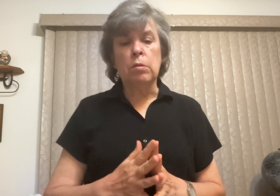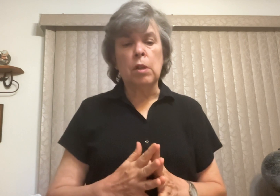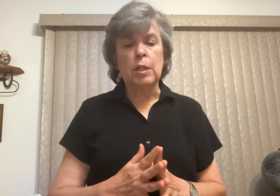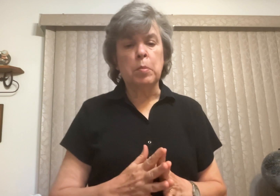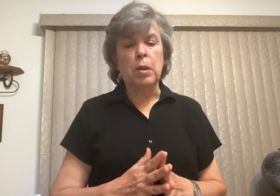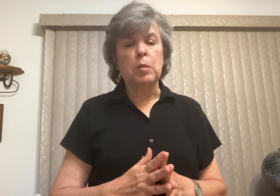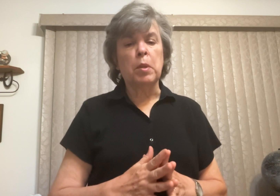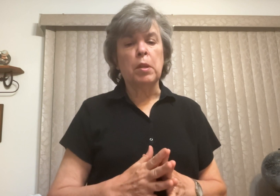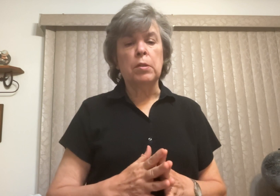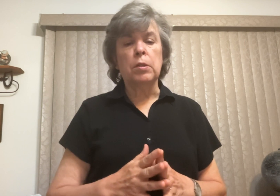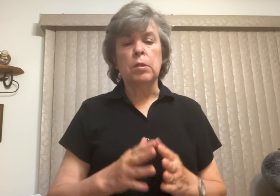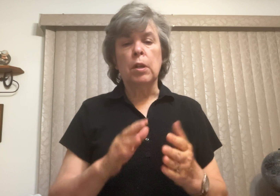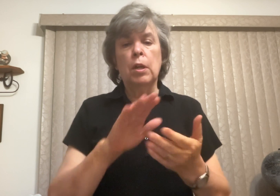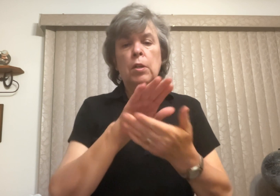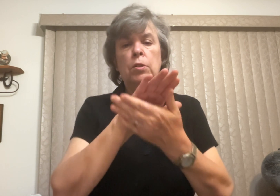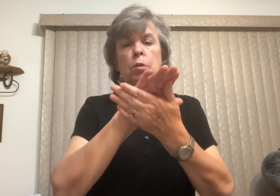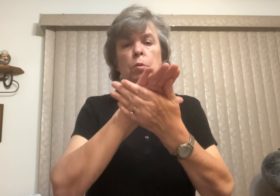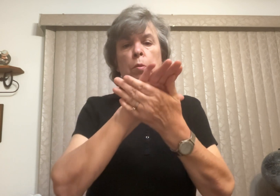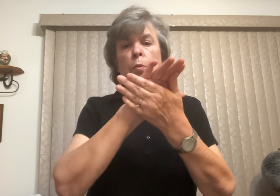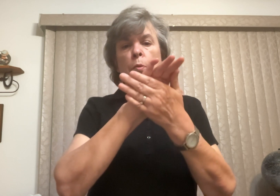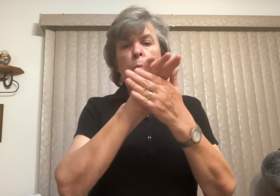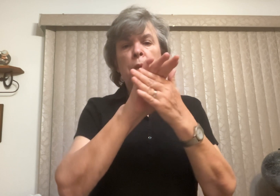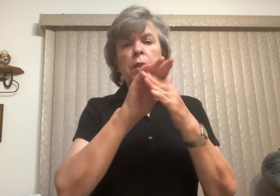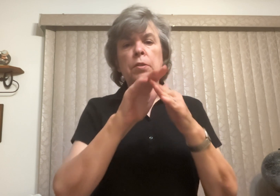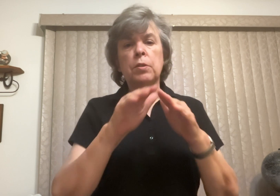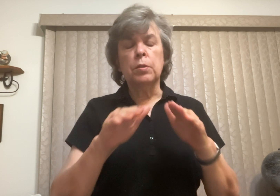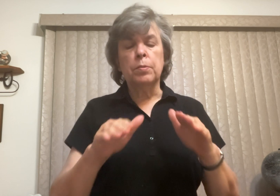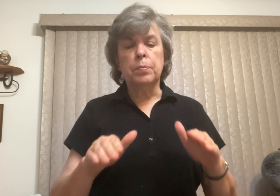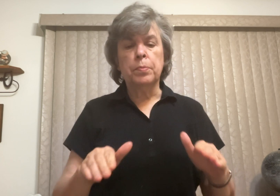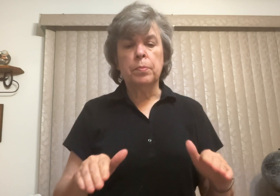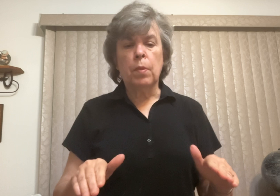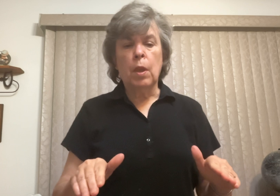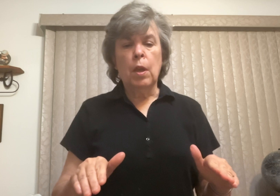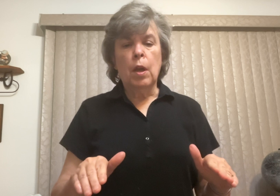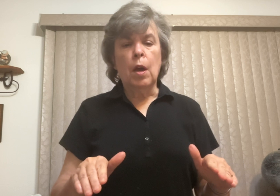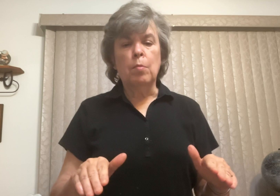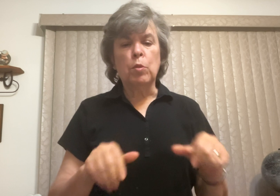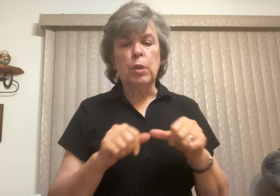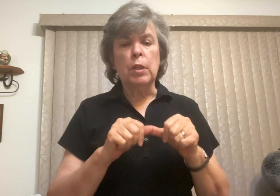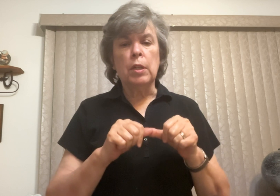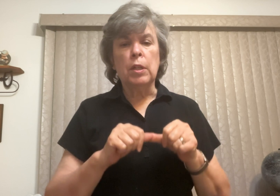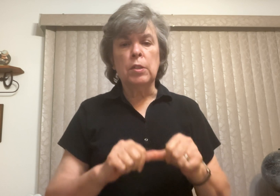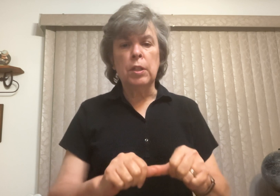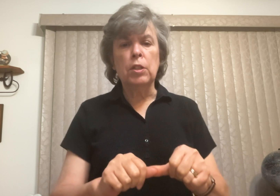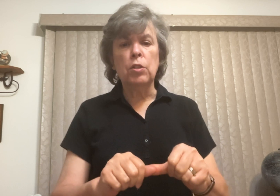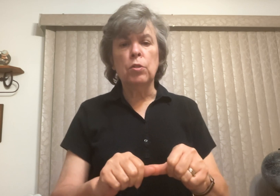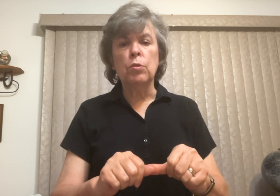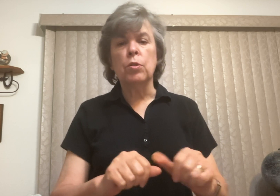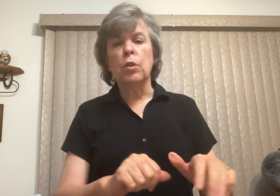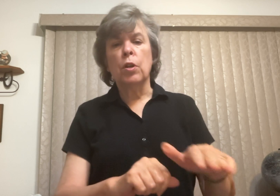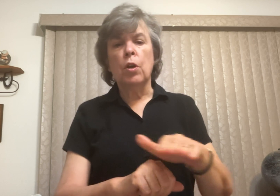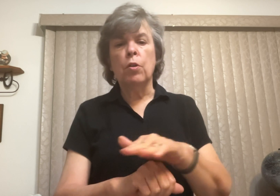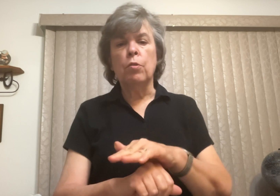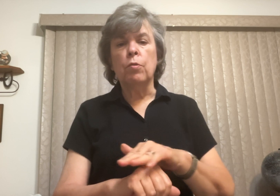lots of possibilities here. So peace, I'm doing continues over